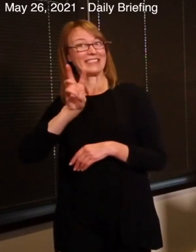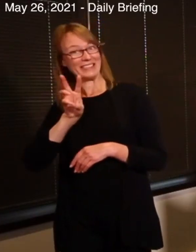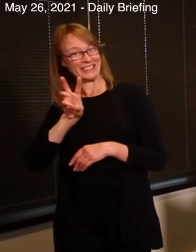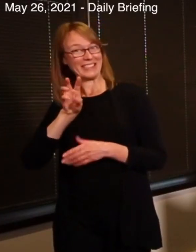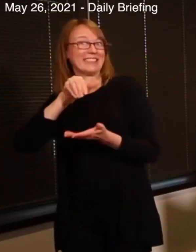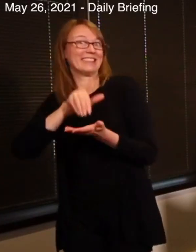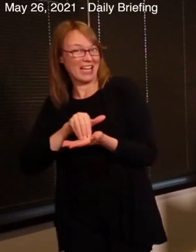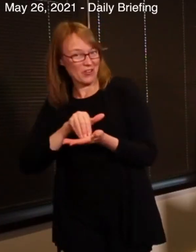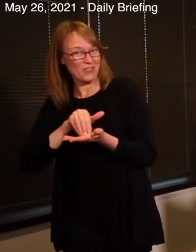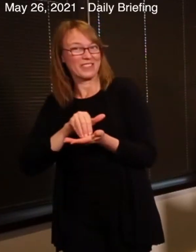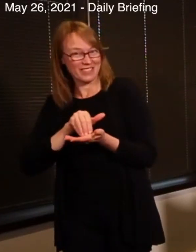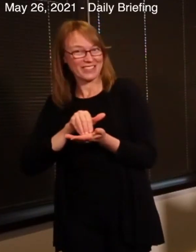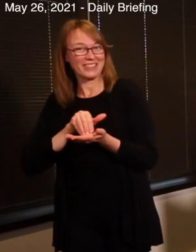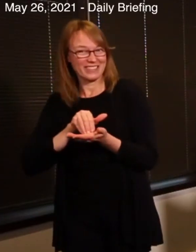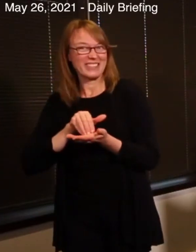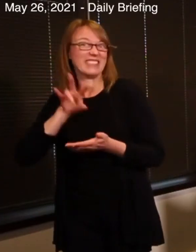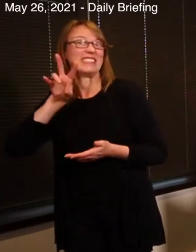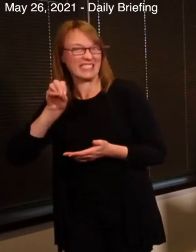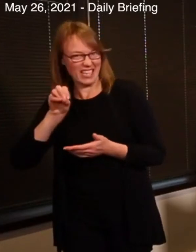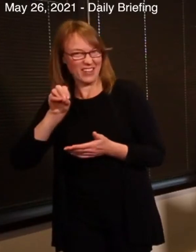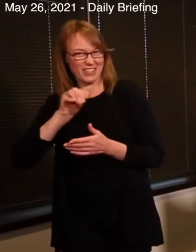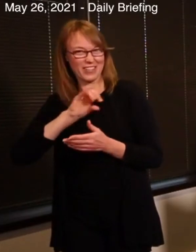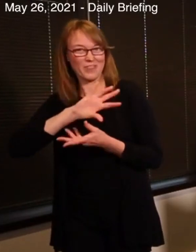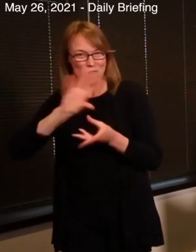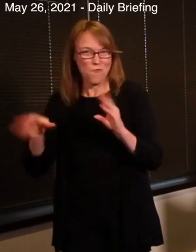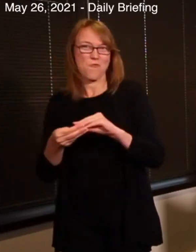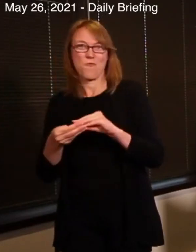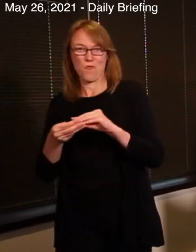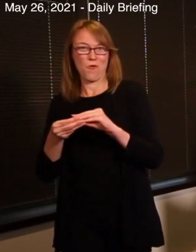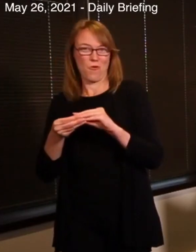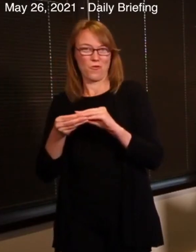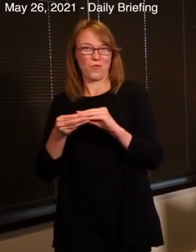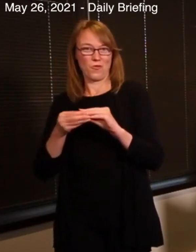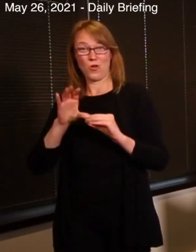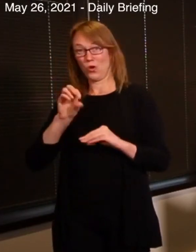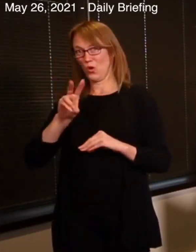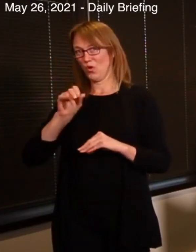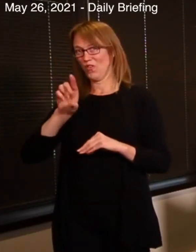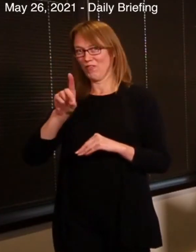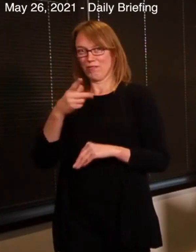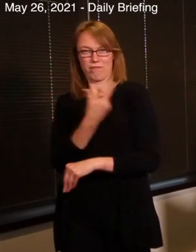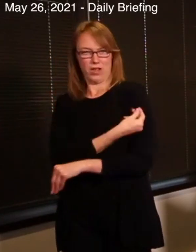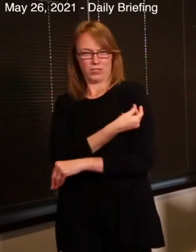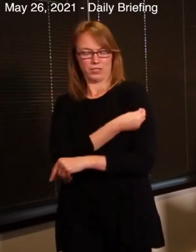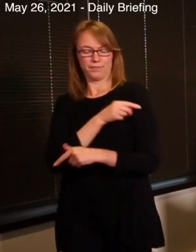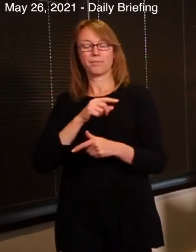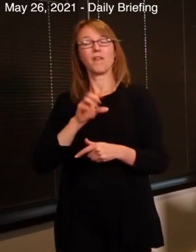1,696,470 total doses of COVID vaccines. That number includes